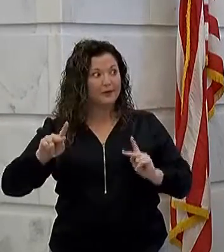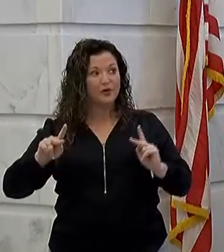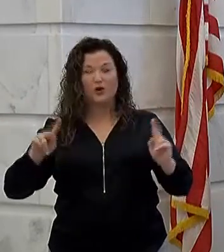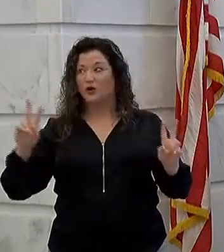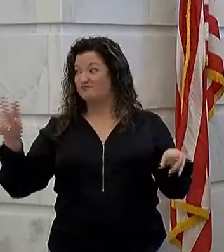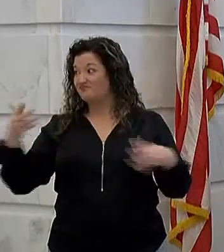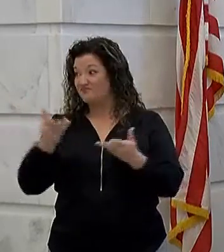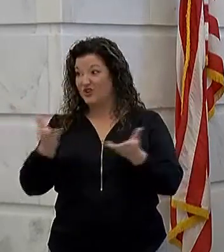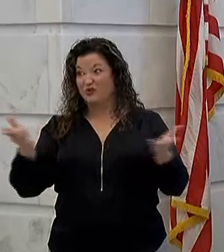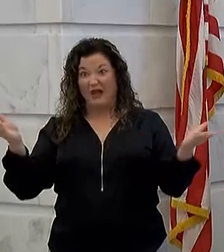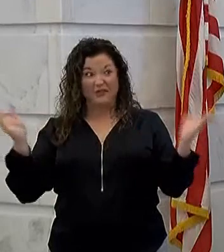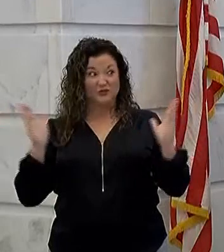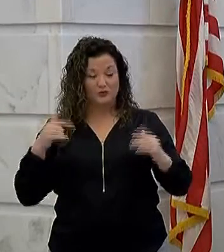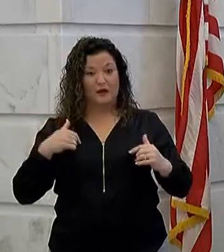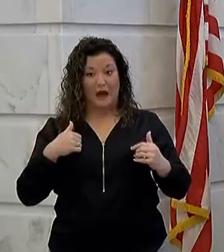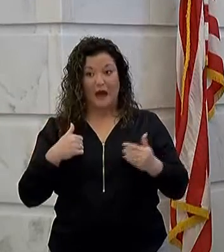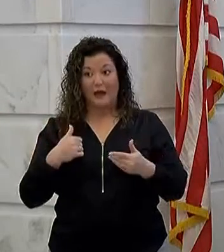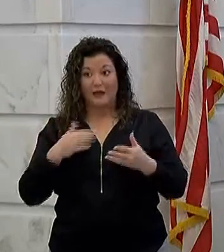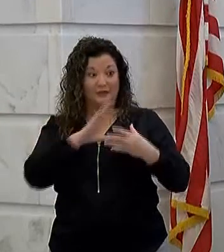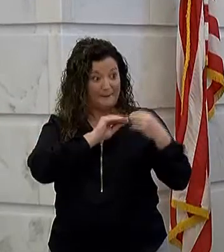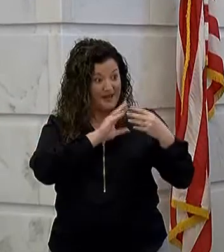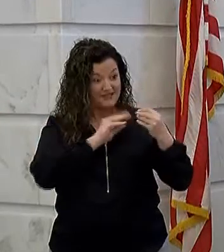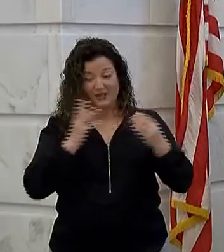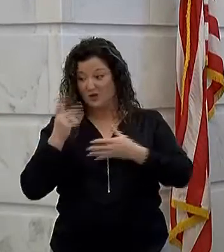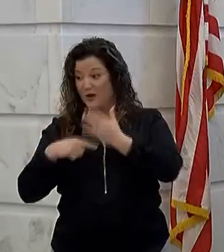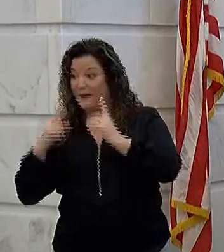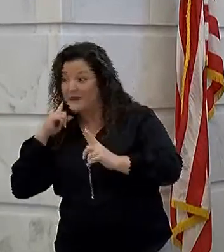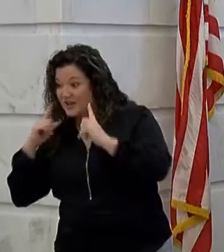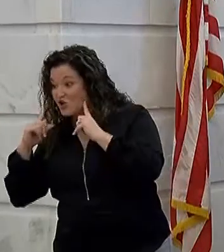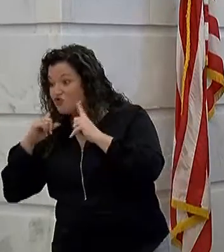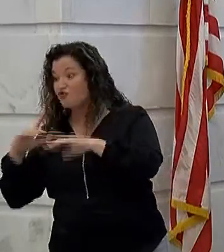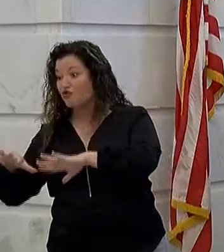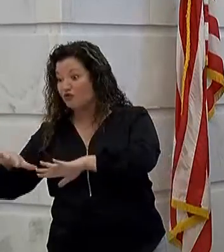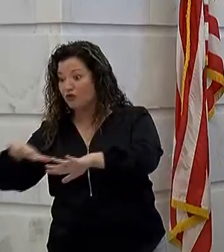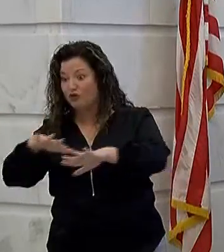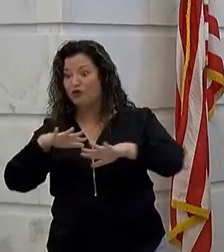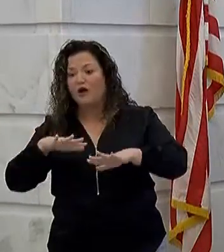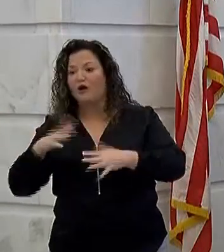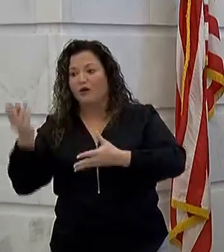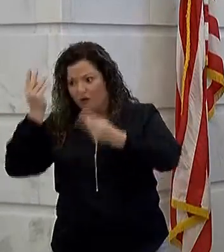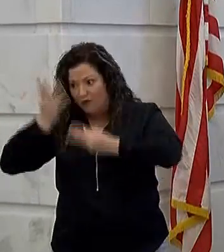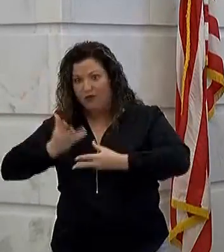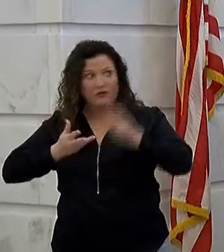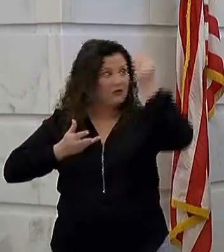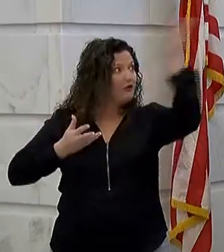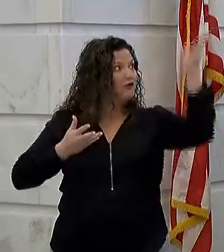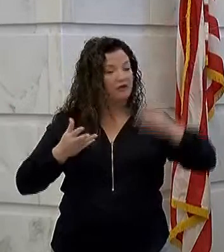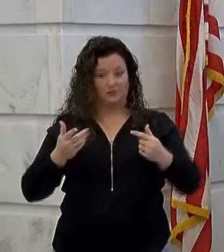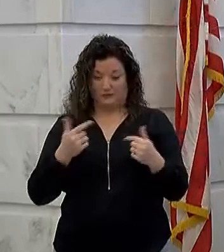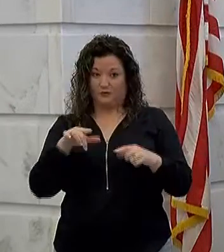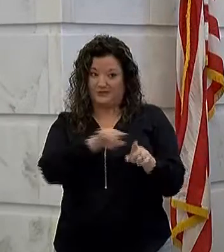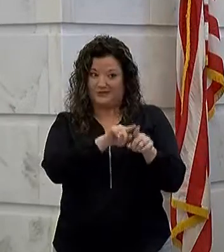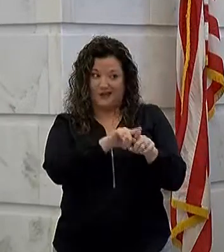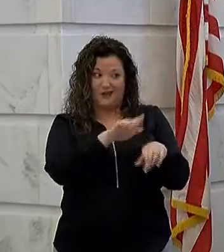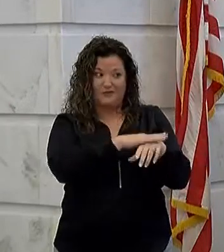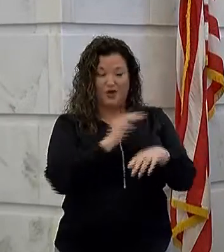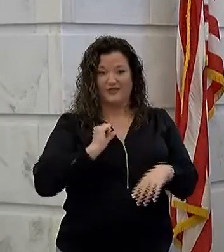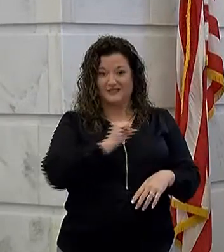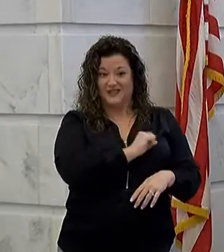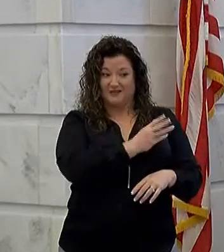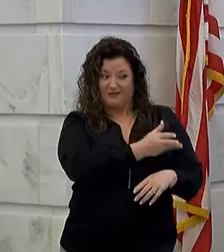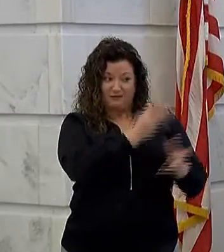room, that I was carrying the message from what I was hearing from our House members. I think we're hearing the same thing on the Senate end. And